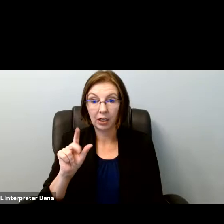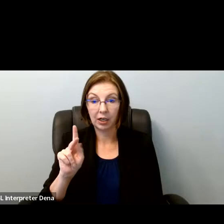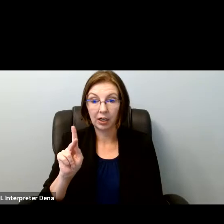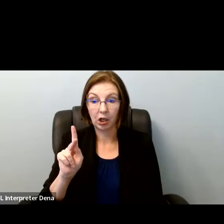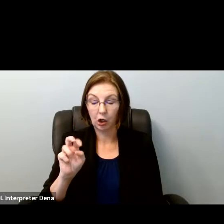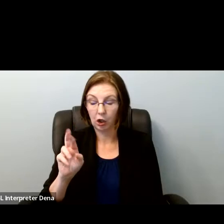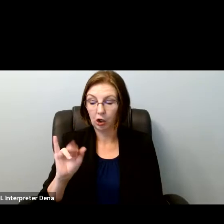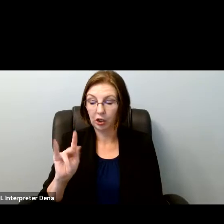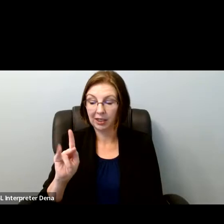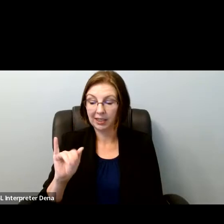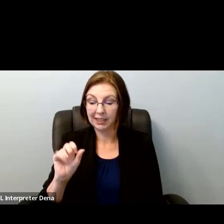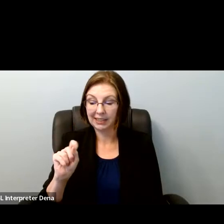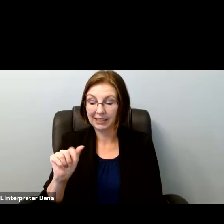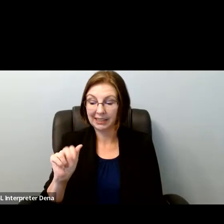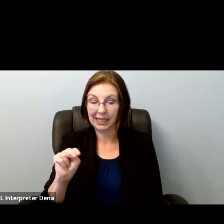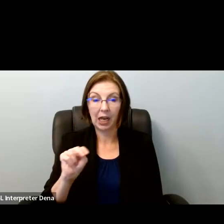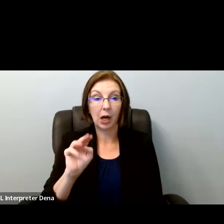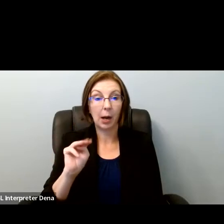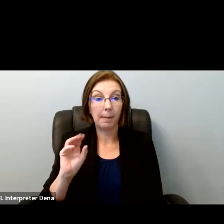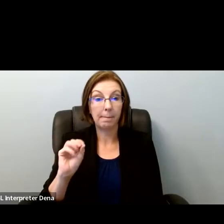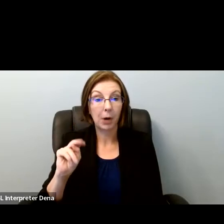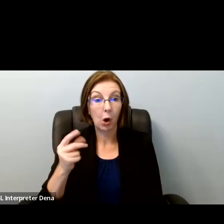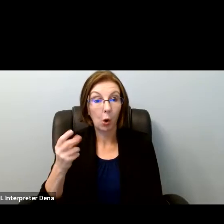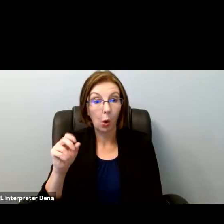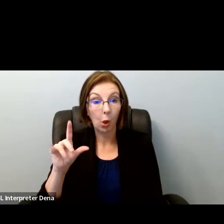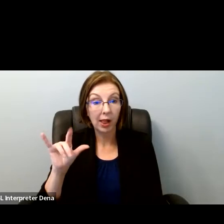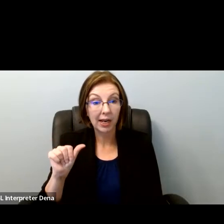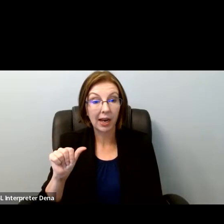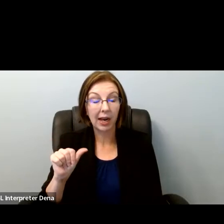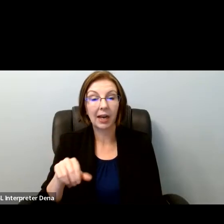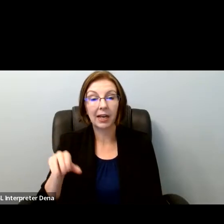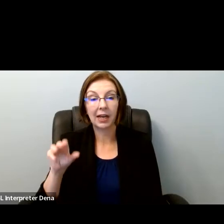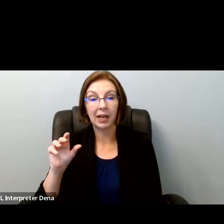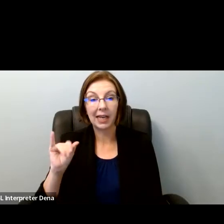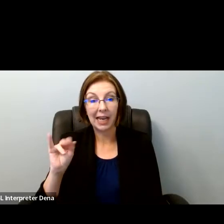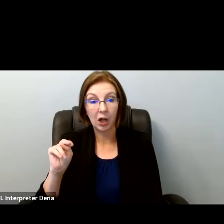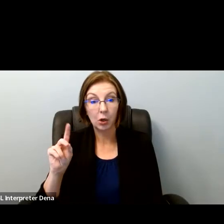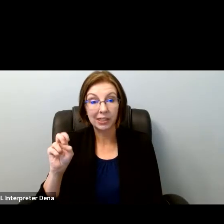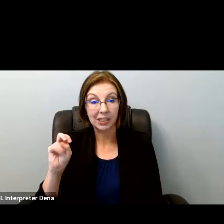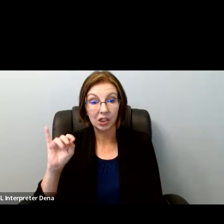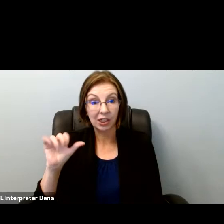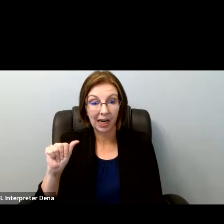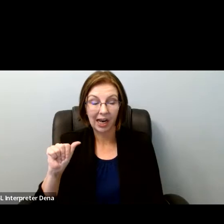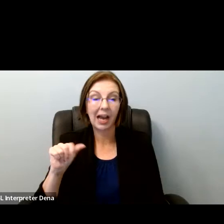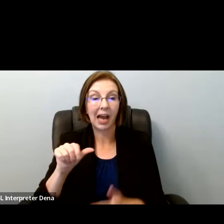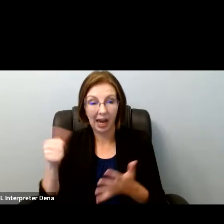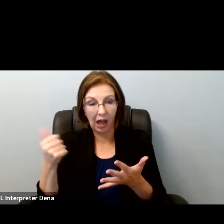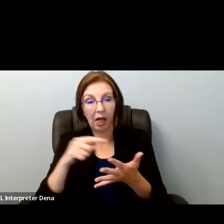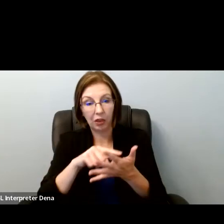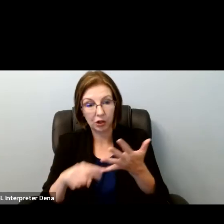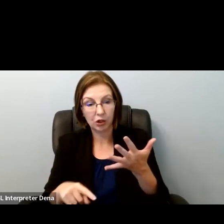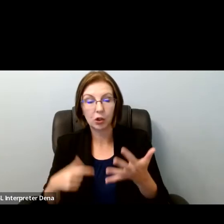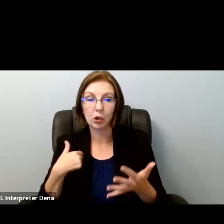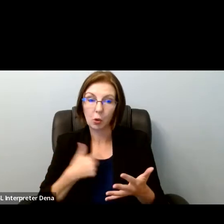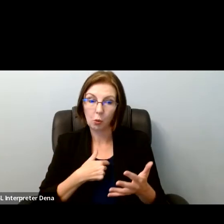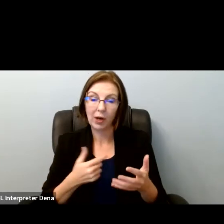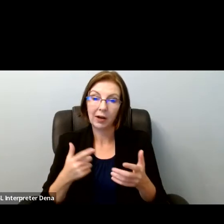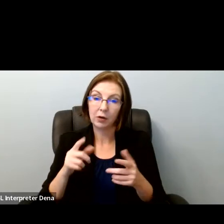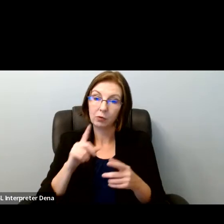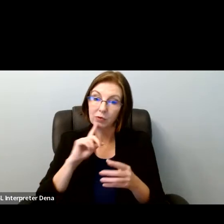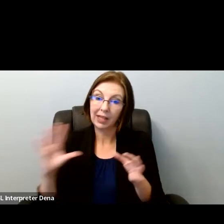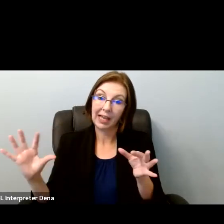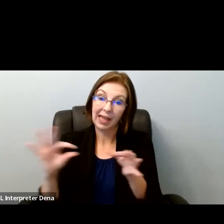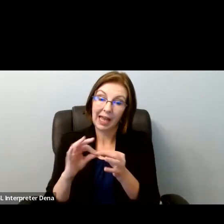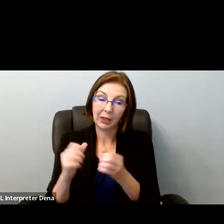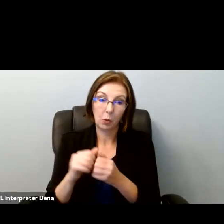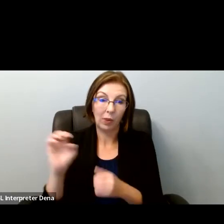Kyrgyzstan, Mongolia, Indonesia, etc. We continue to have a strong conversation with the European Union as well,